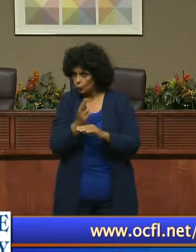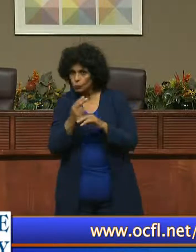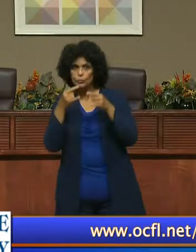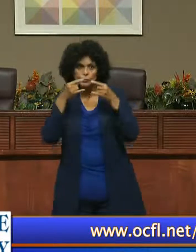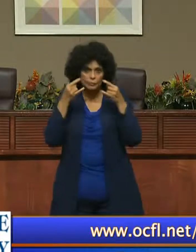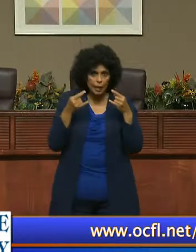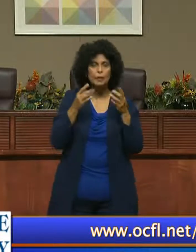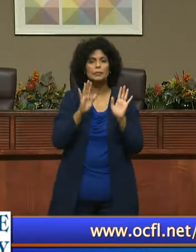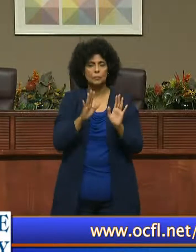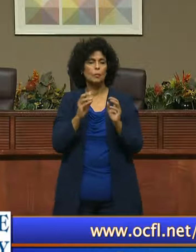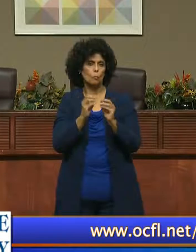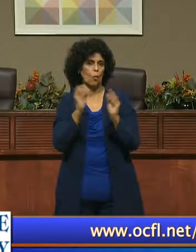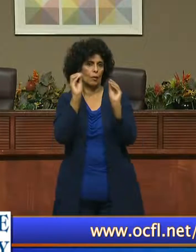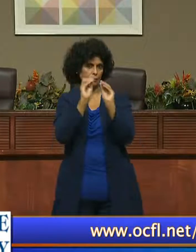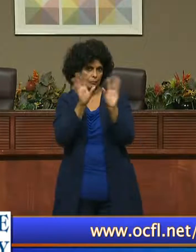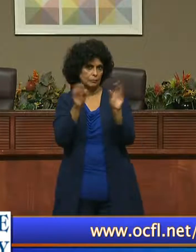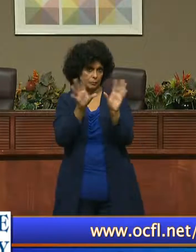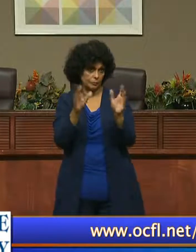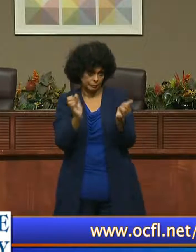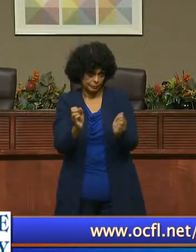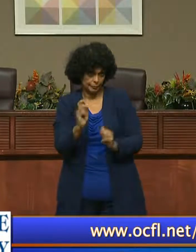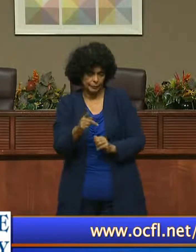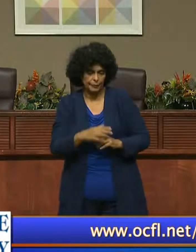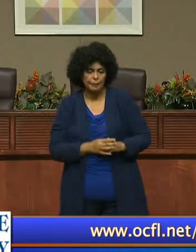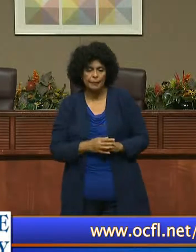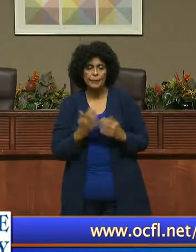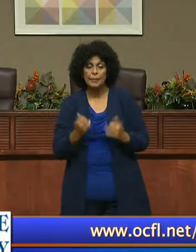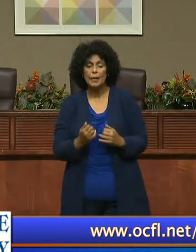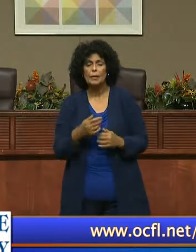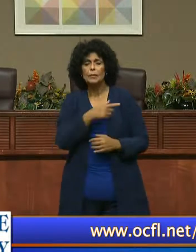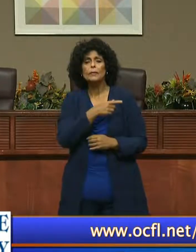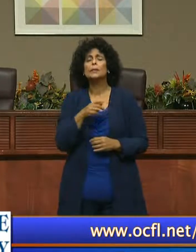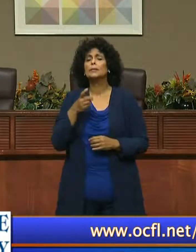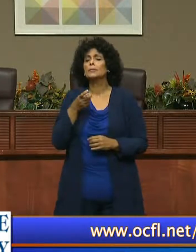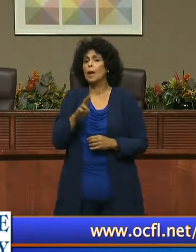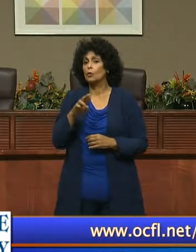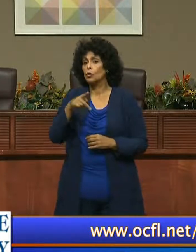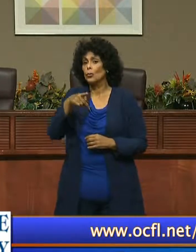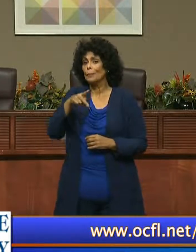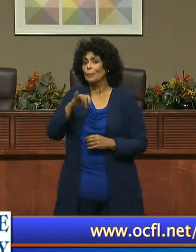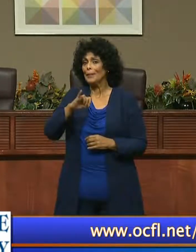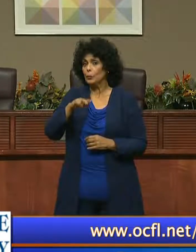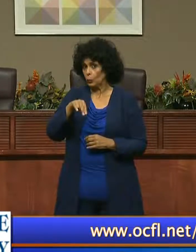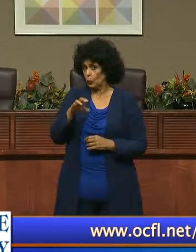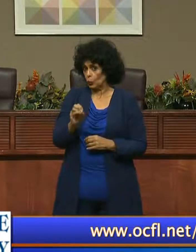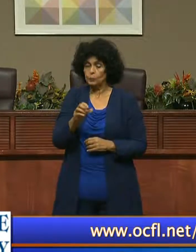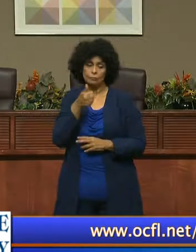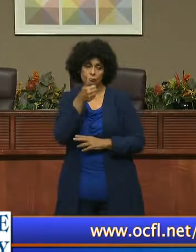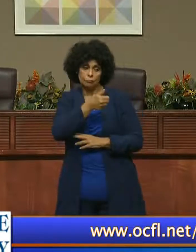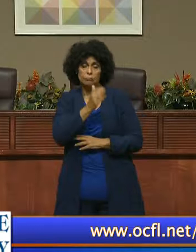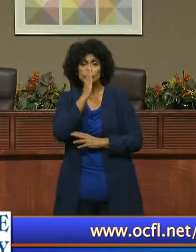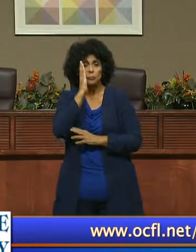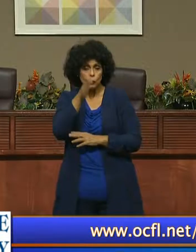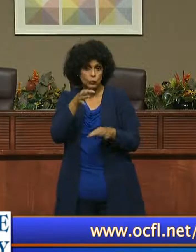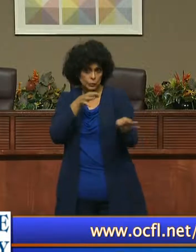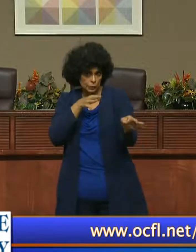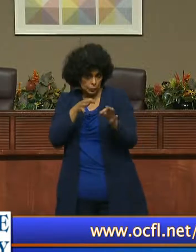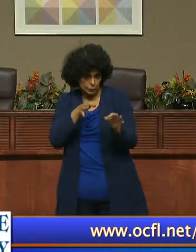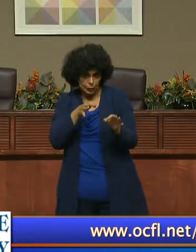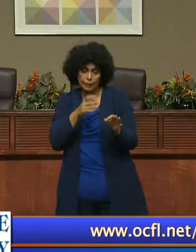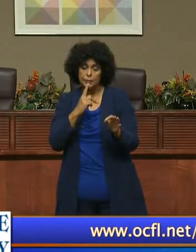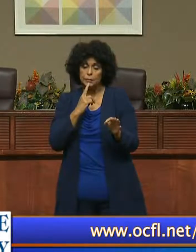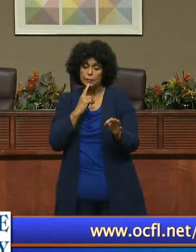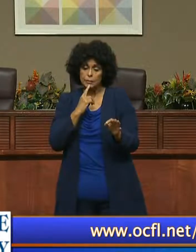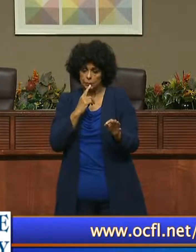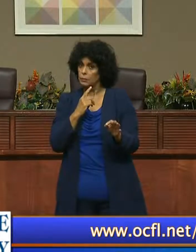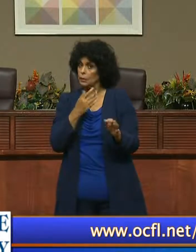coverings. Dr. Pino will tell you and attest to the fact that when we couple social